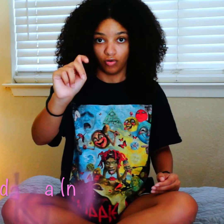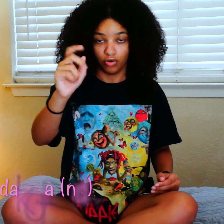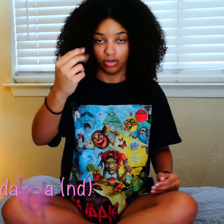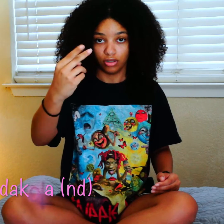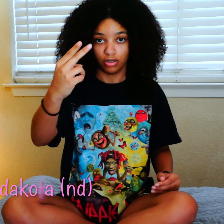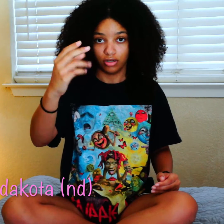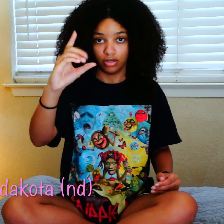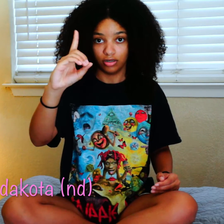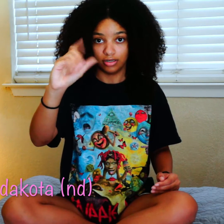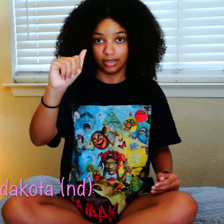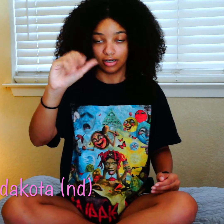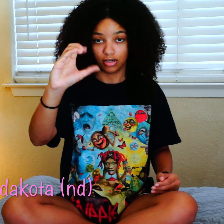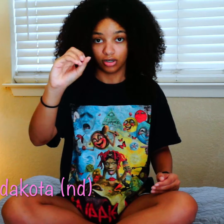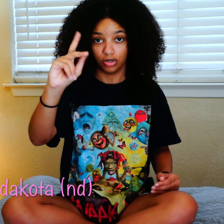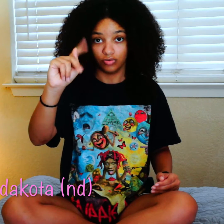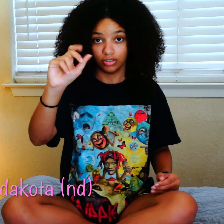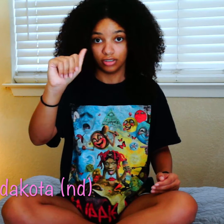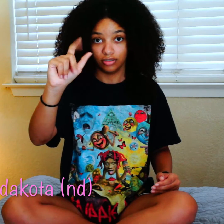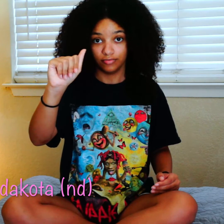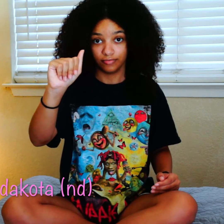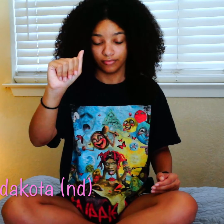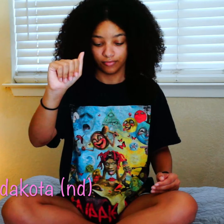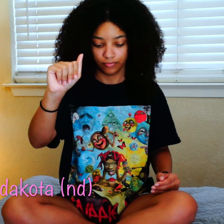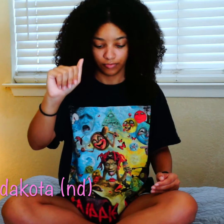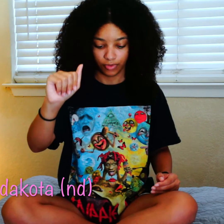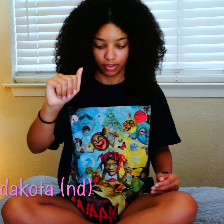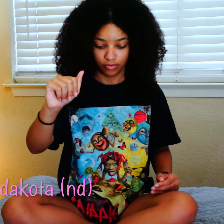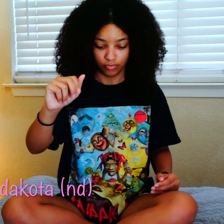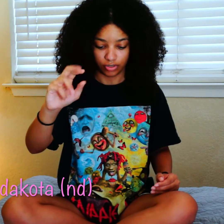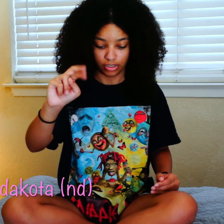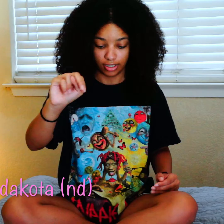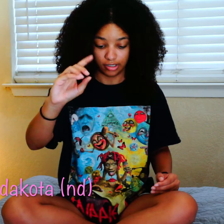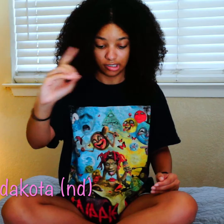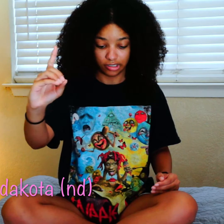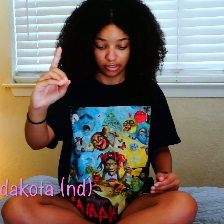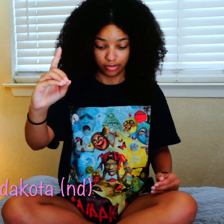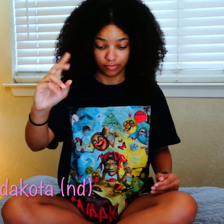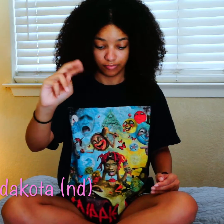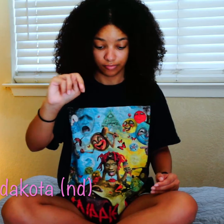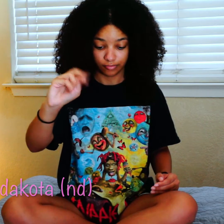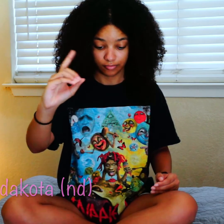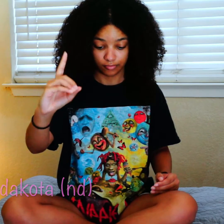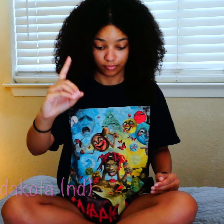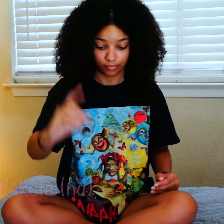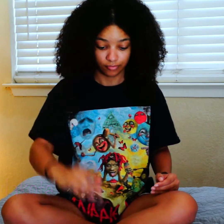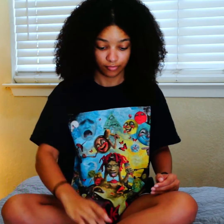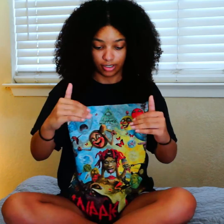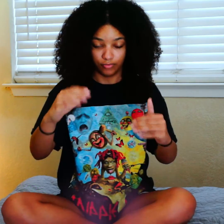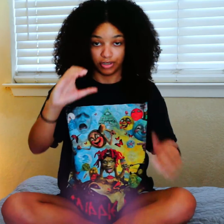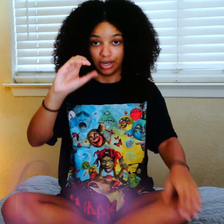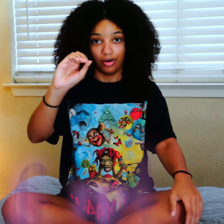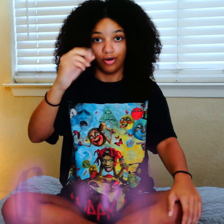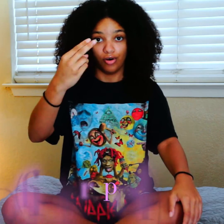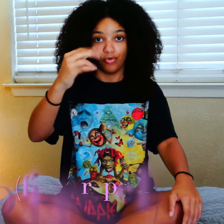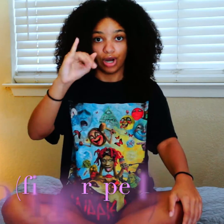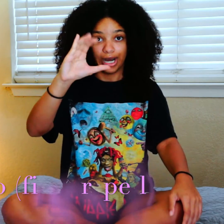North Dakota, which is ND. Now we got Ohio.